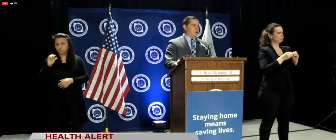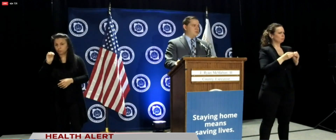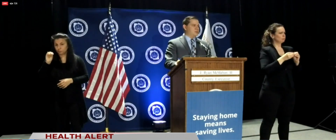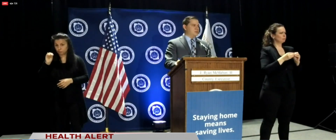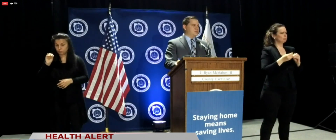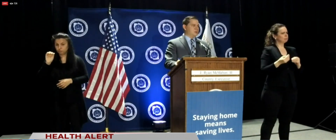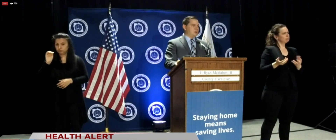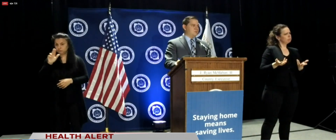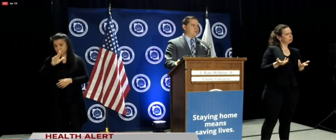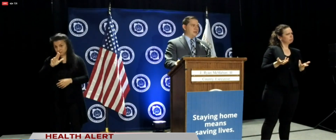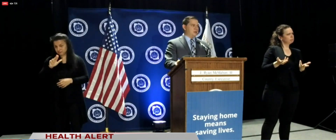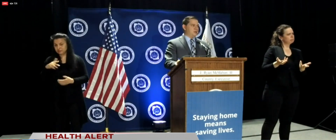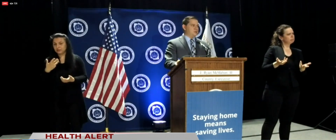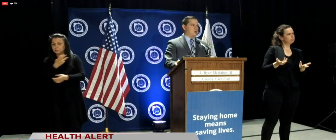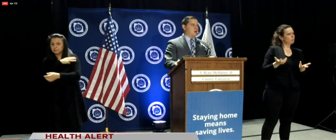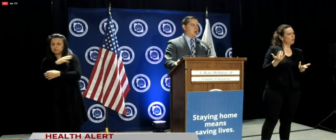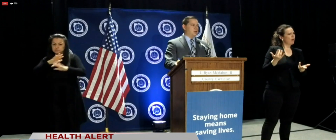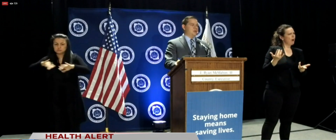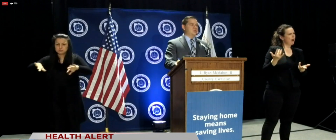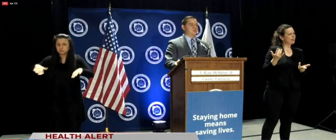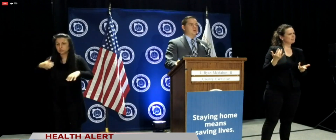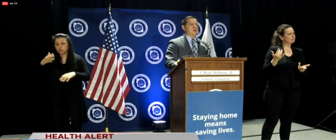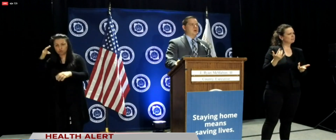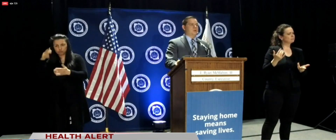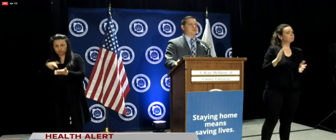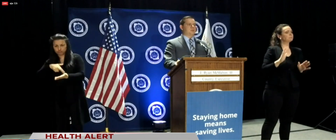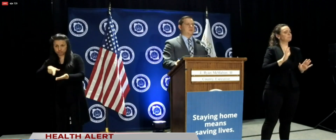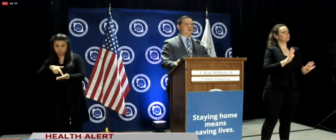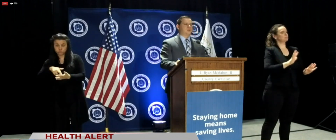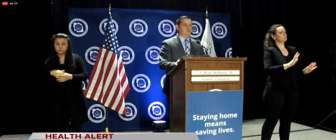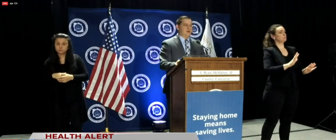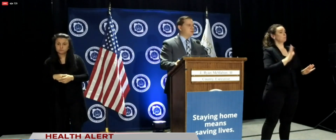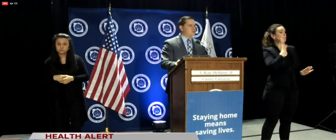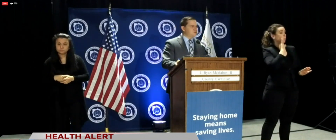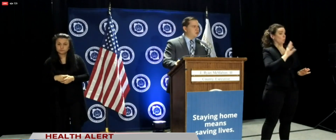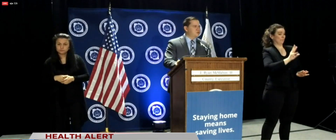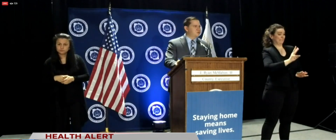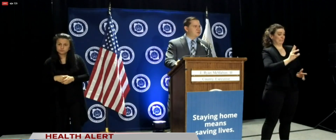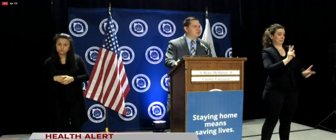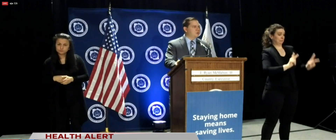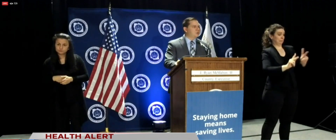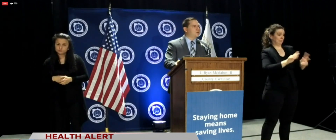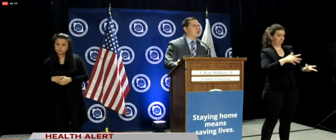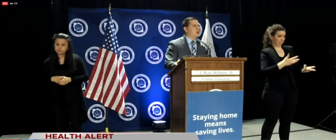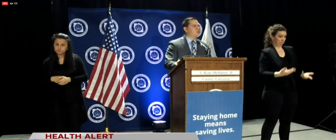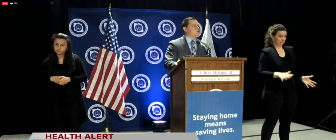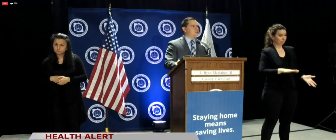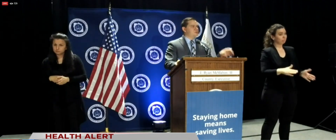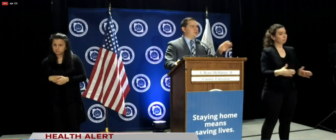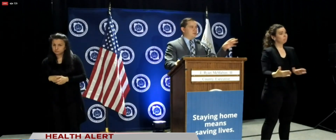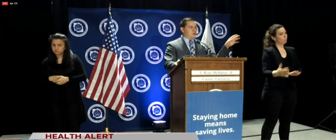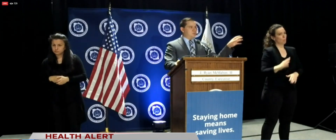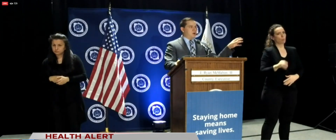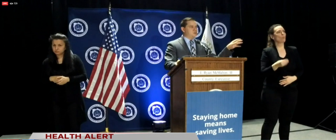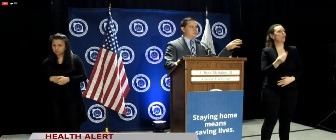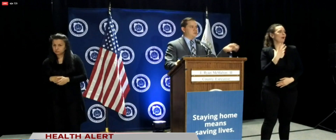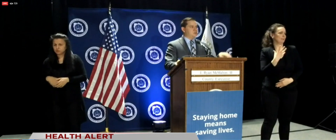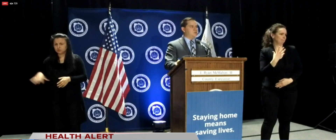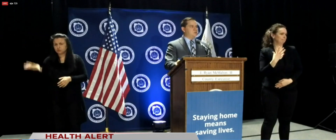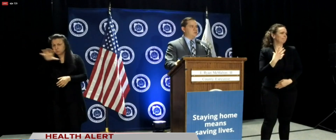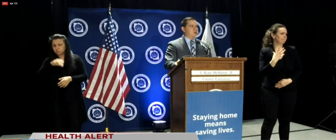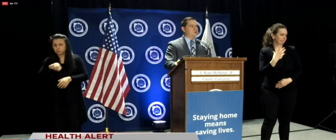out of our 6 fatalities, all Caucasian. But we've had these discussions internally because we were seeing it in other